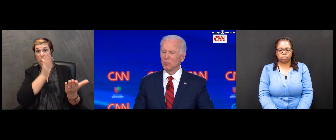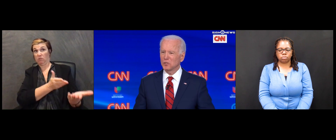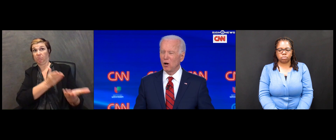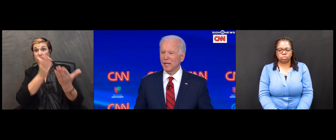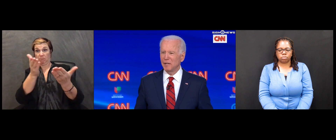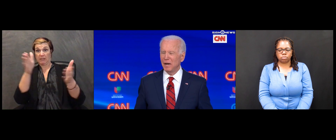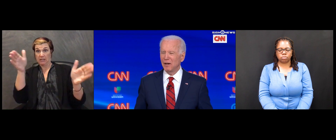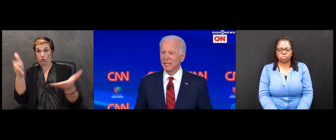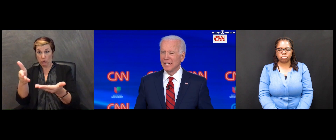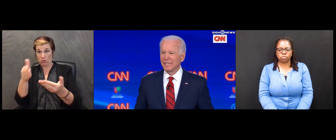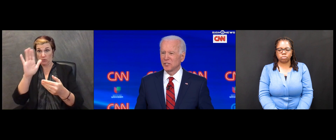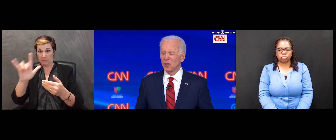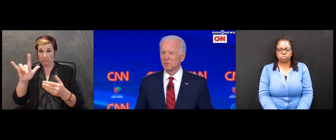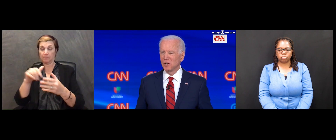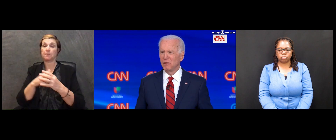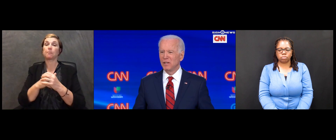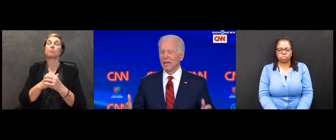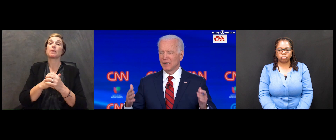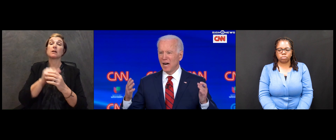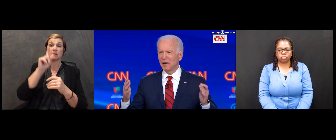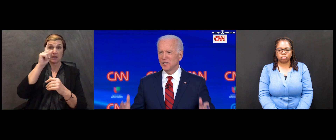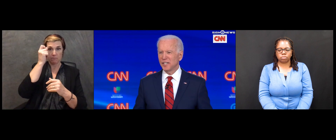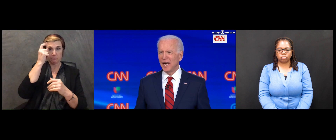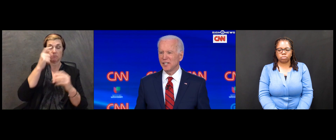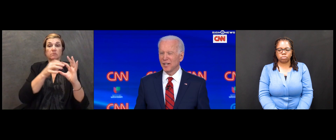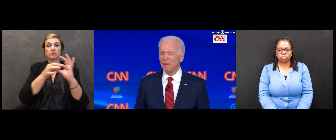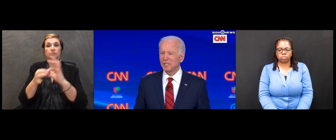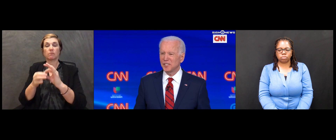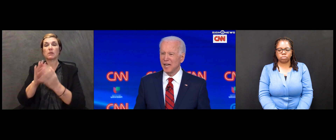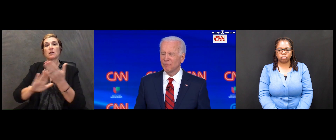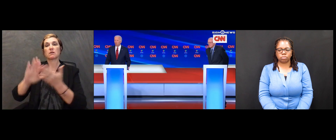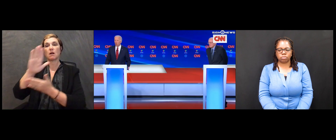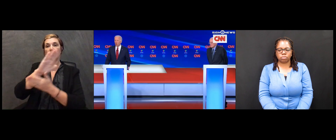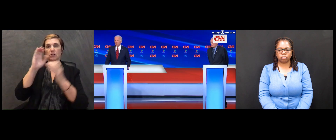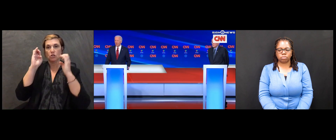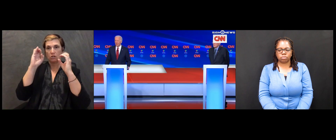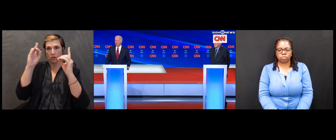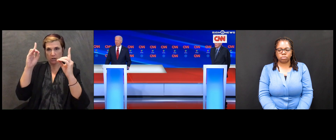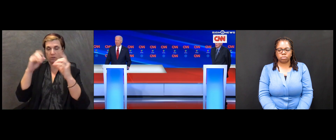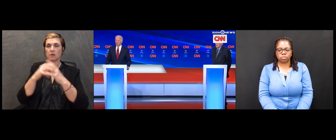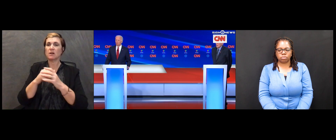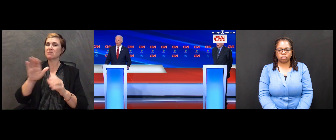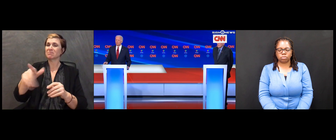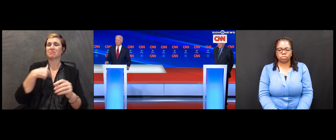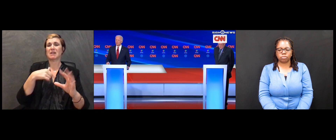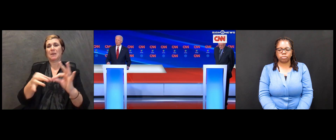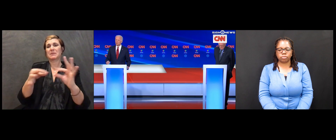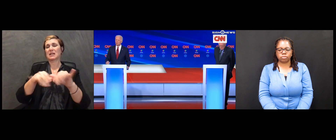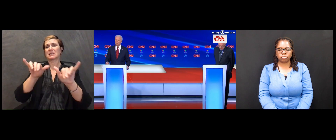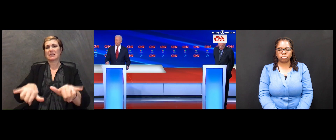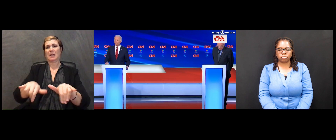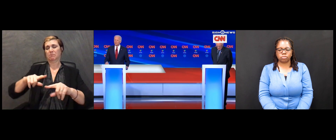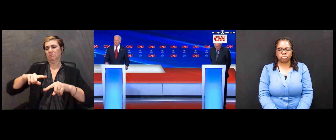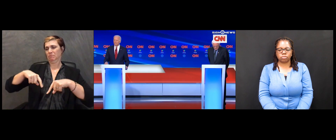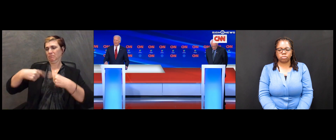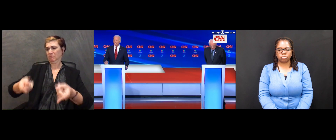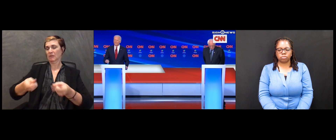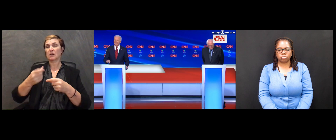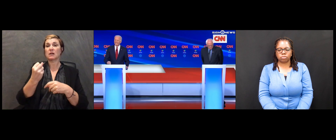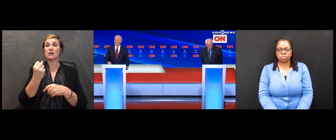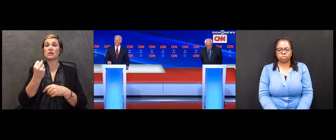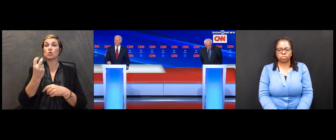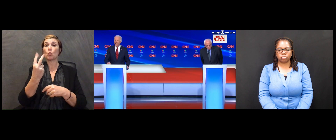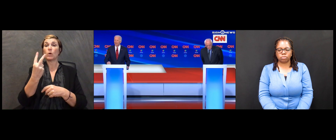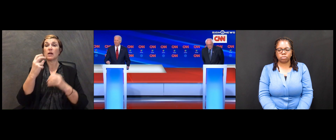regard to what we're talking about in terms of college education, I've been saying for a long time that we're in a position where 12 years of